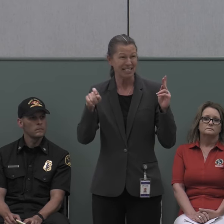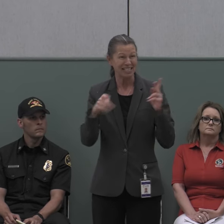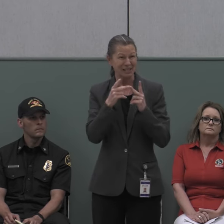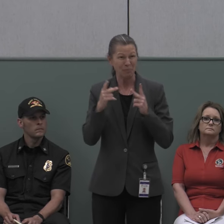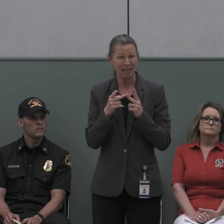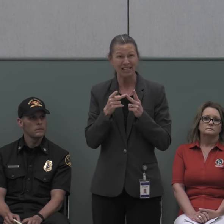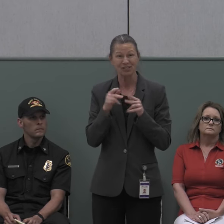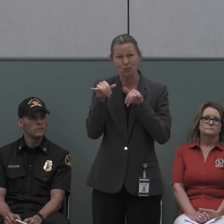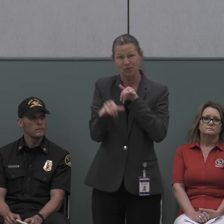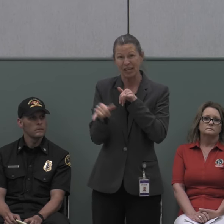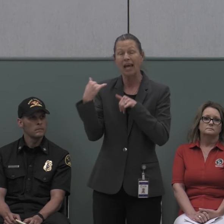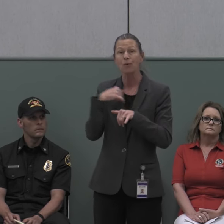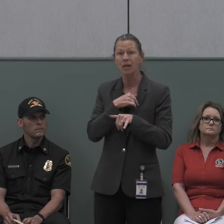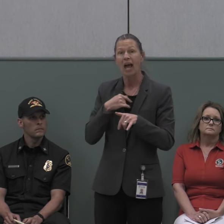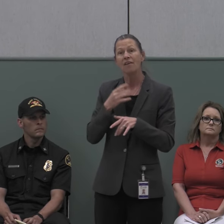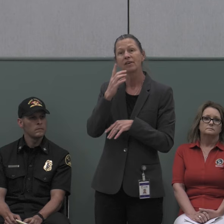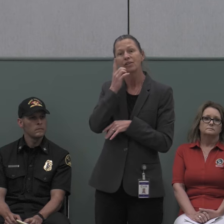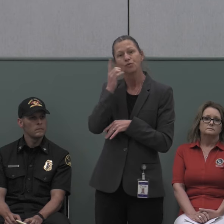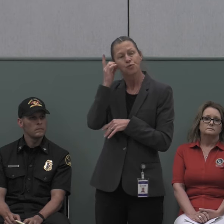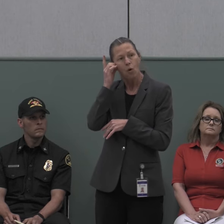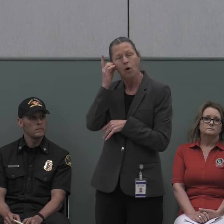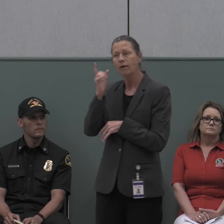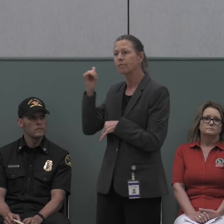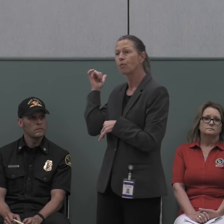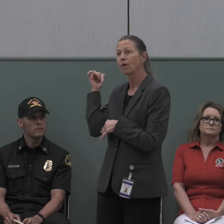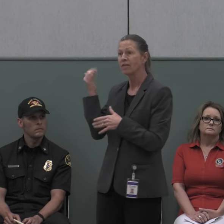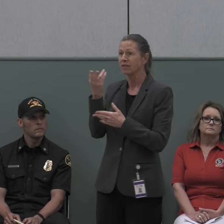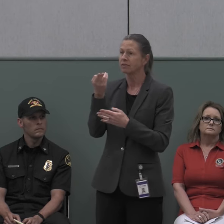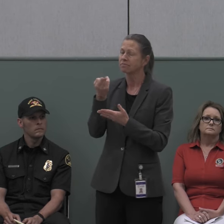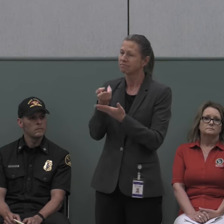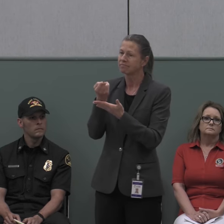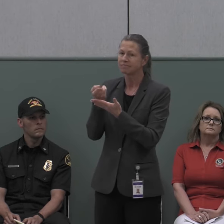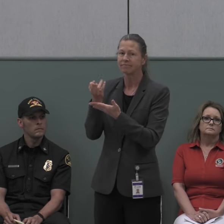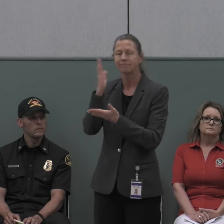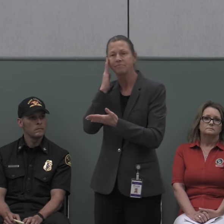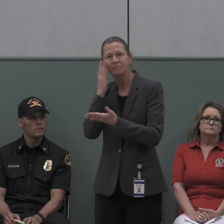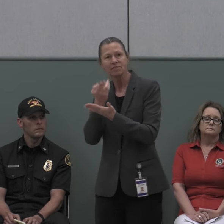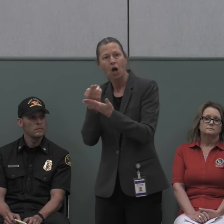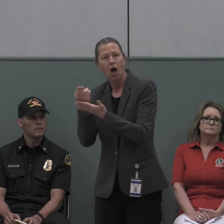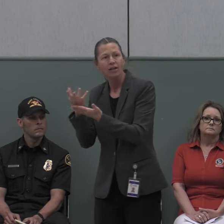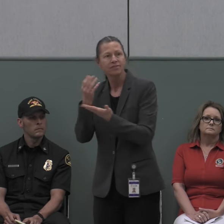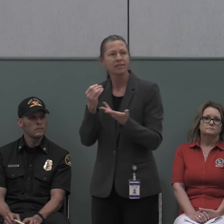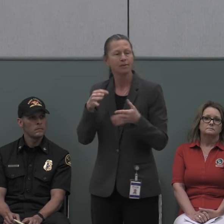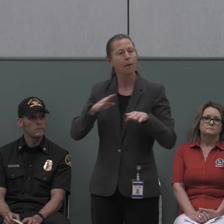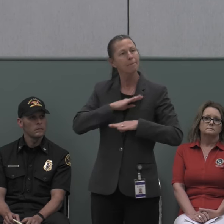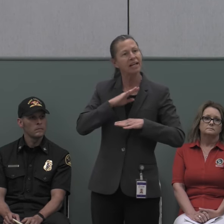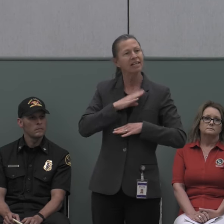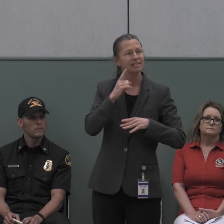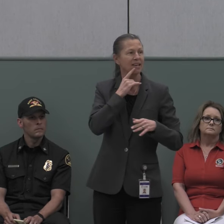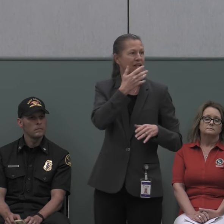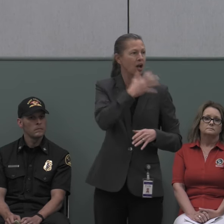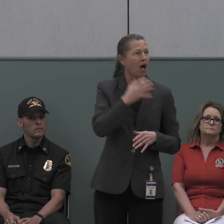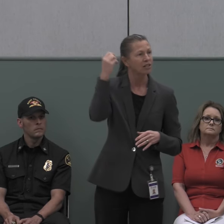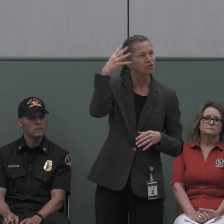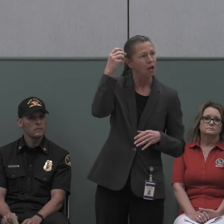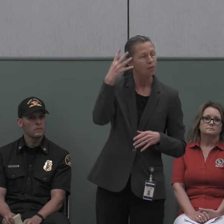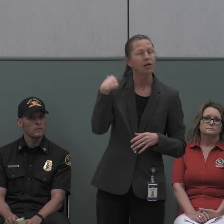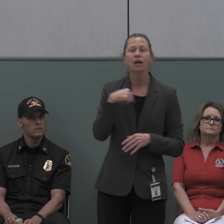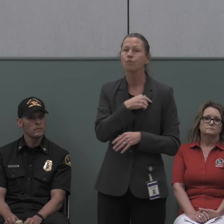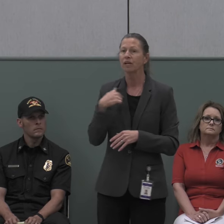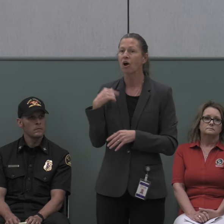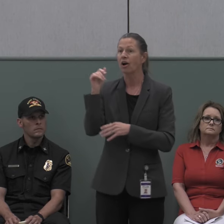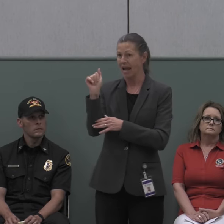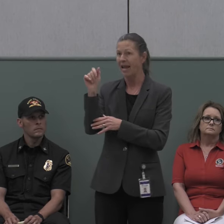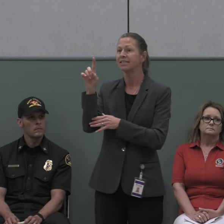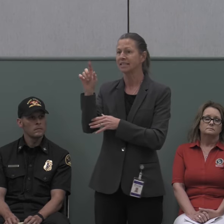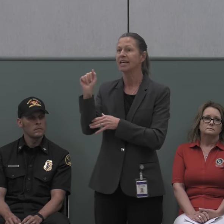have cots and blankets and hot showers. And we are ADA compliant, so we are